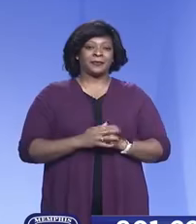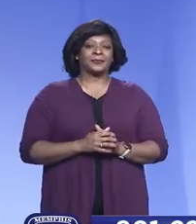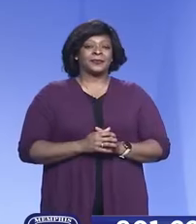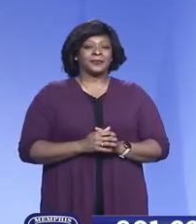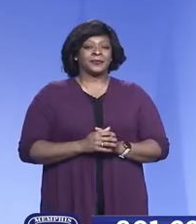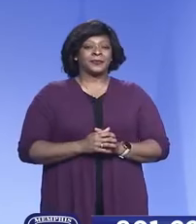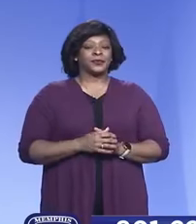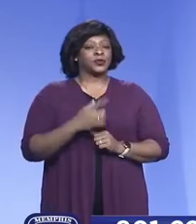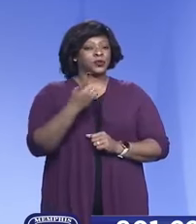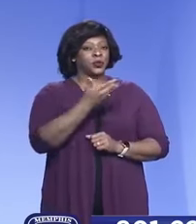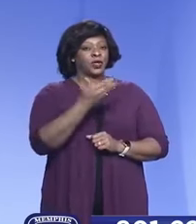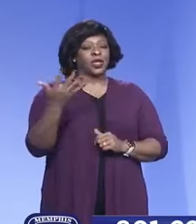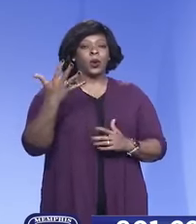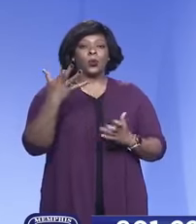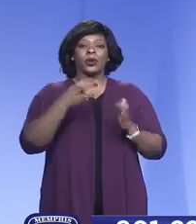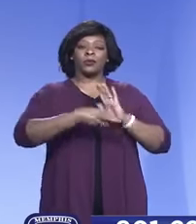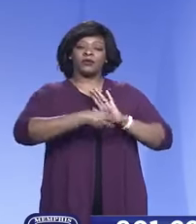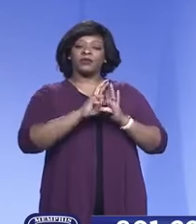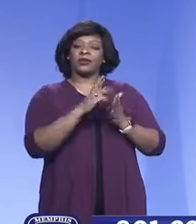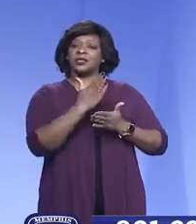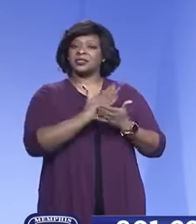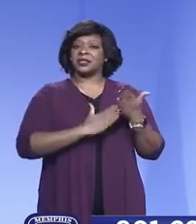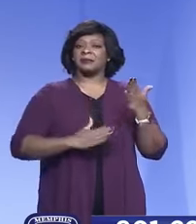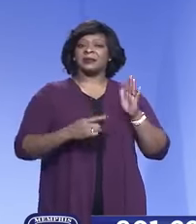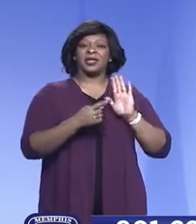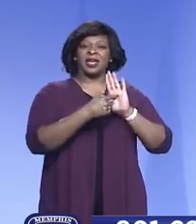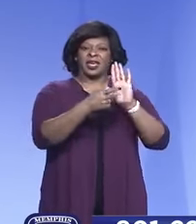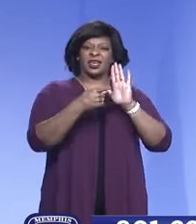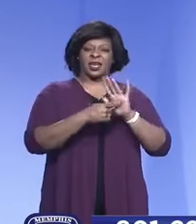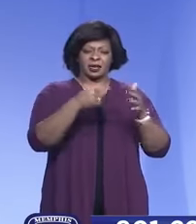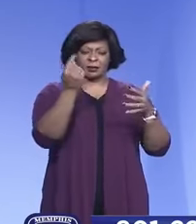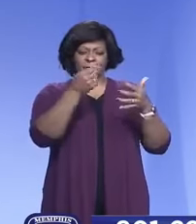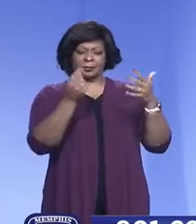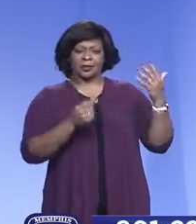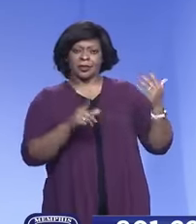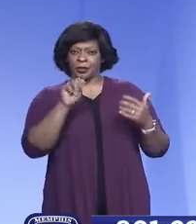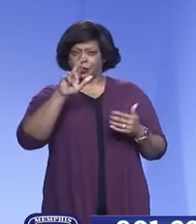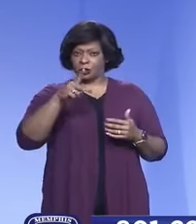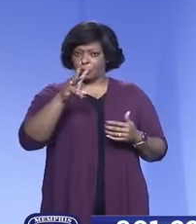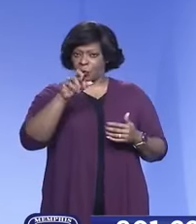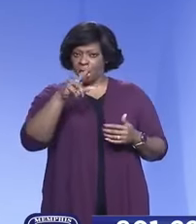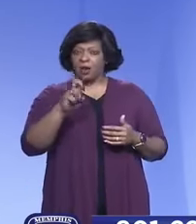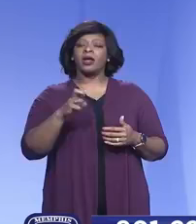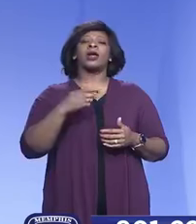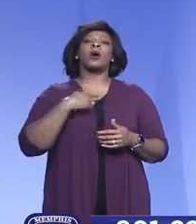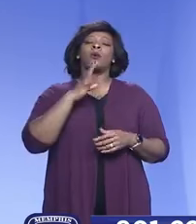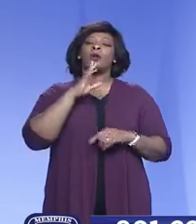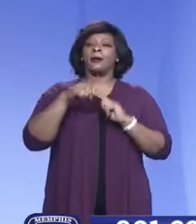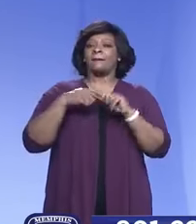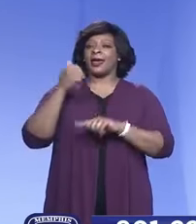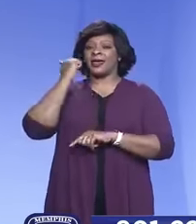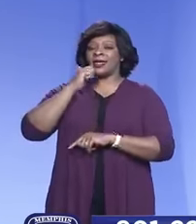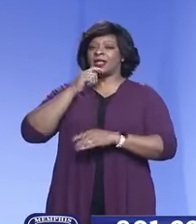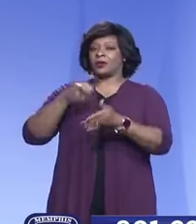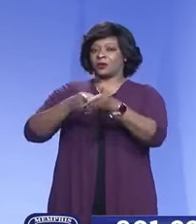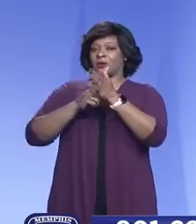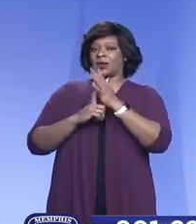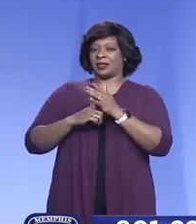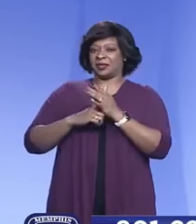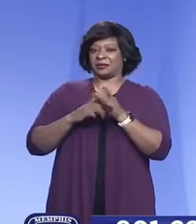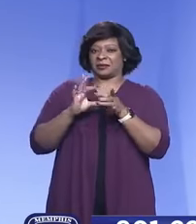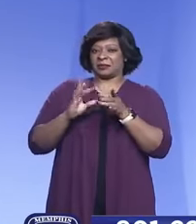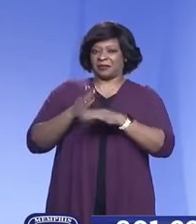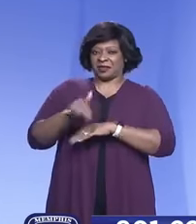other things that I wanted to review are some of the indicators relative to the tripwires, and then I'll talk about the gating criteria in